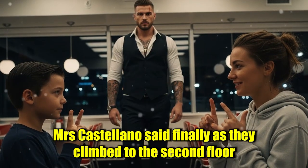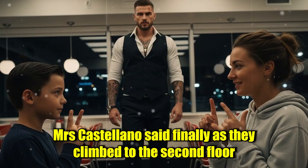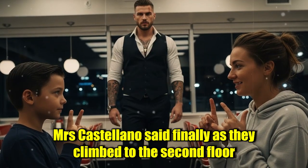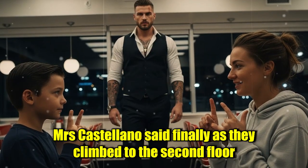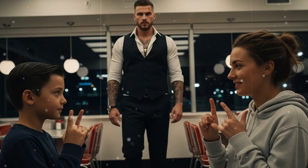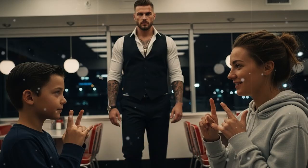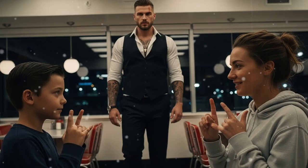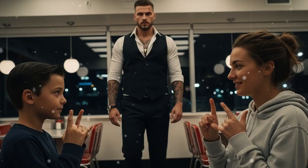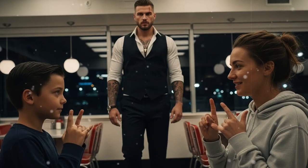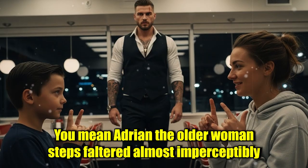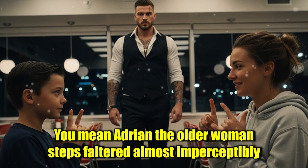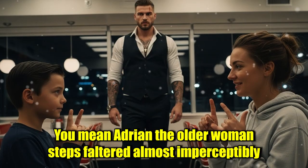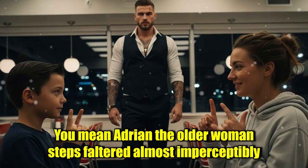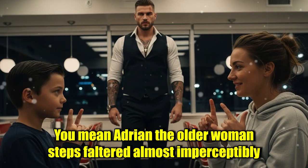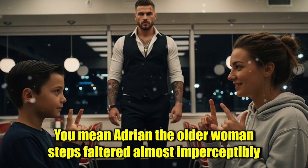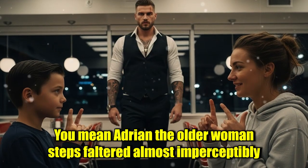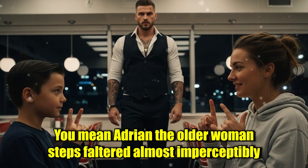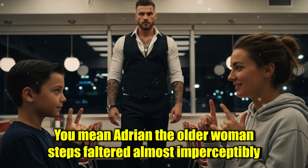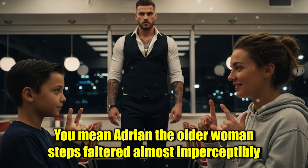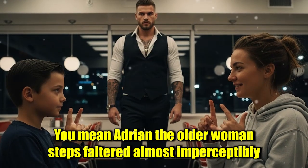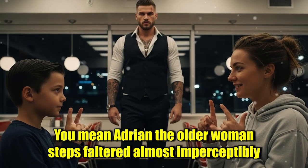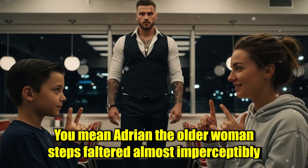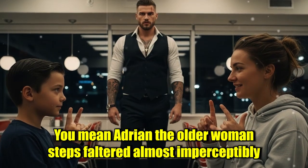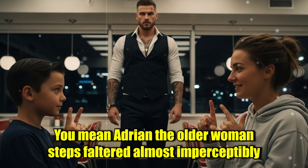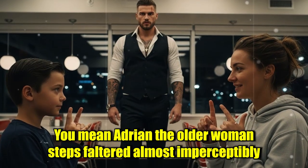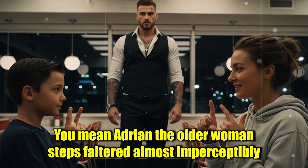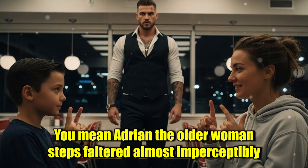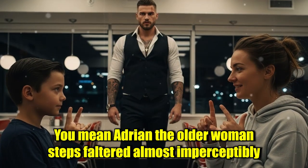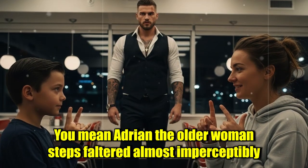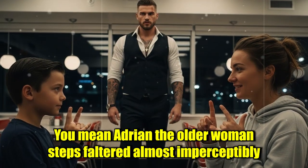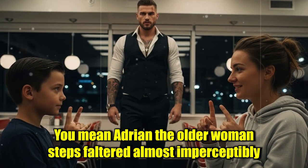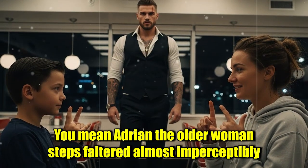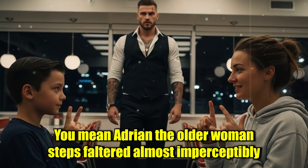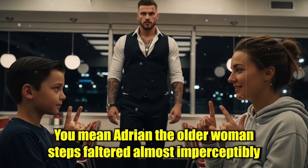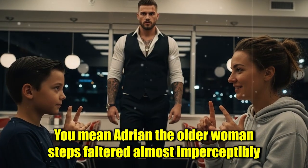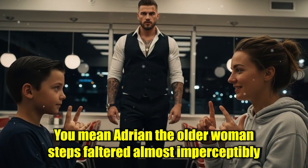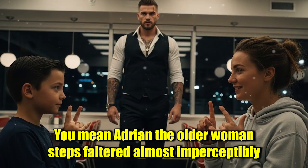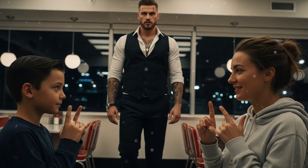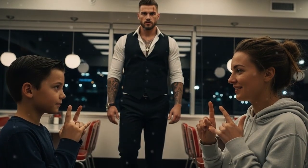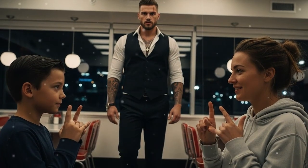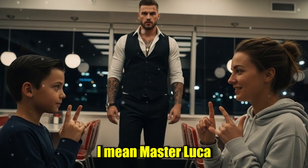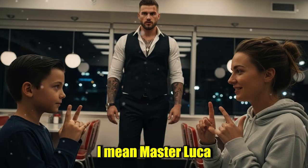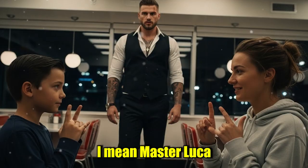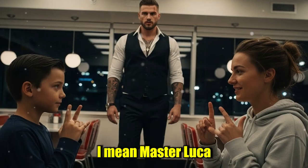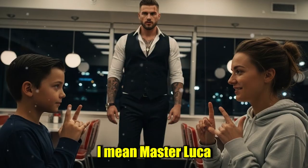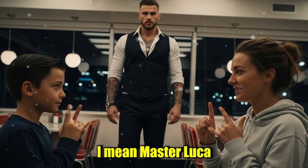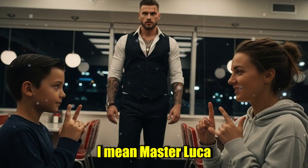second floor. You mean Adrian? The older woman's steps faltered almost imperceptibly. I mean Master Luca,